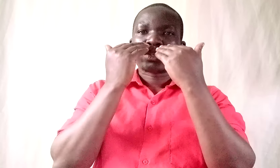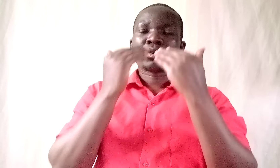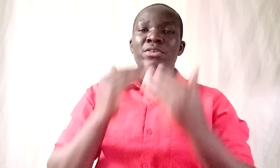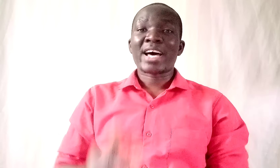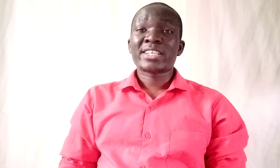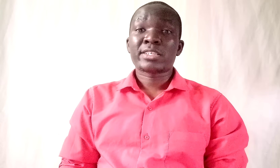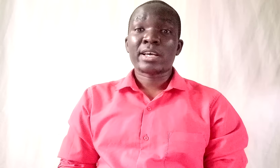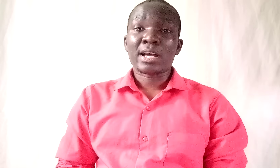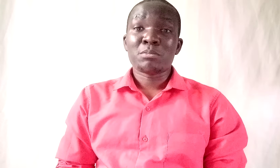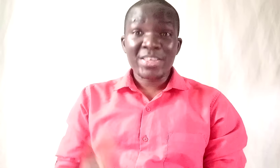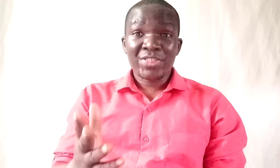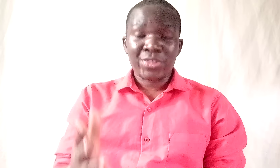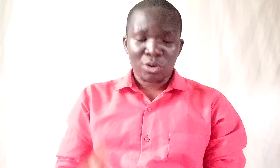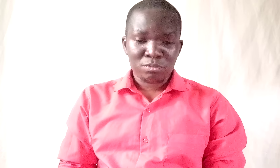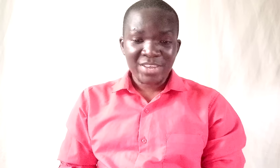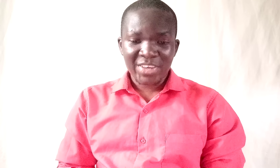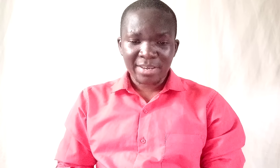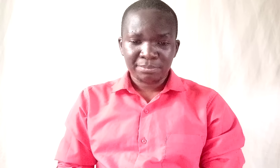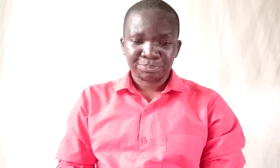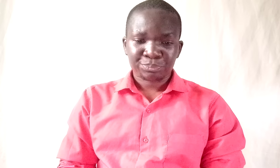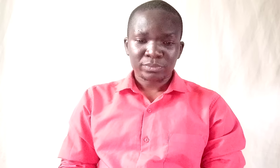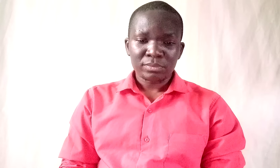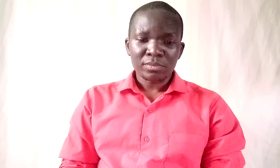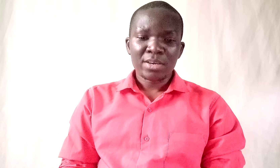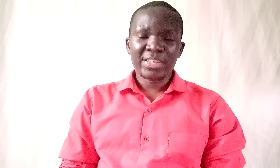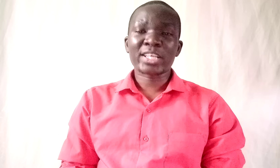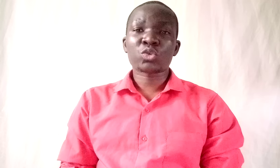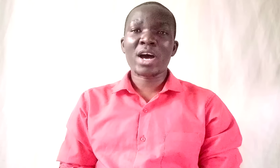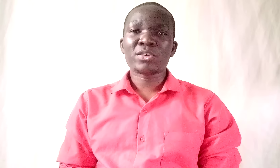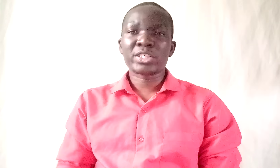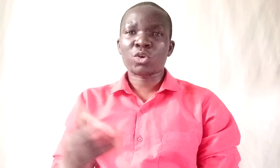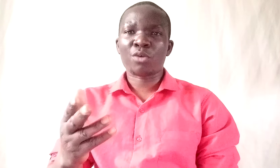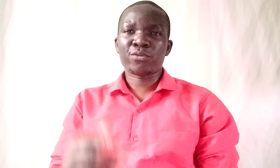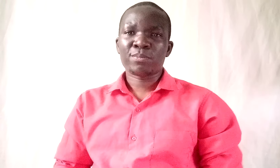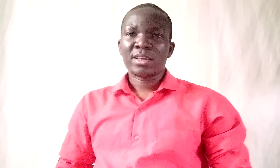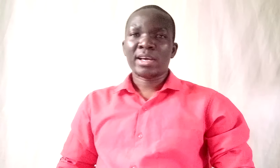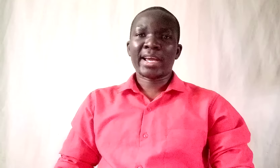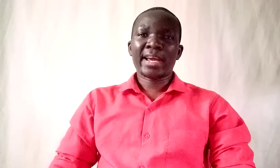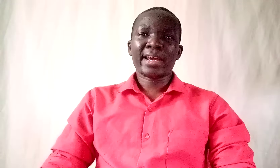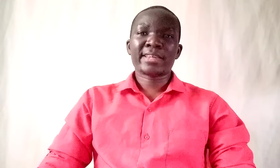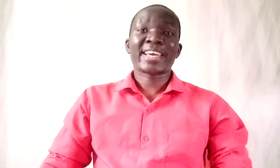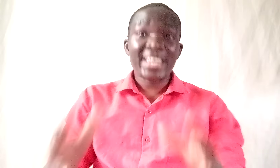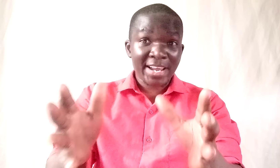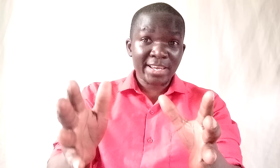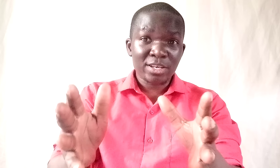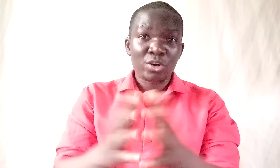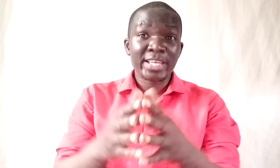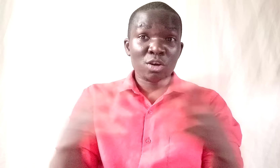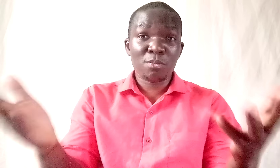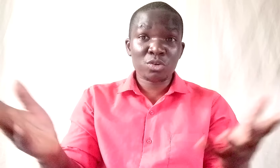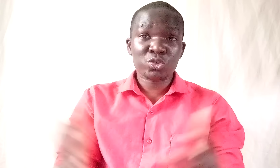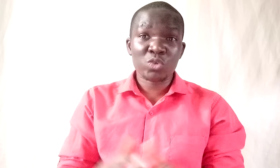So that is breathe or breathing. The next one is cough. The hearing, or in the normal